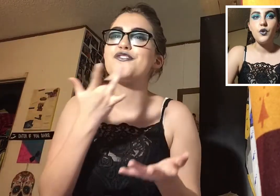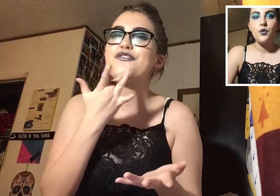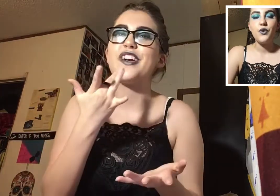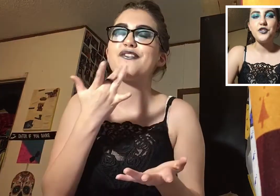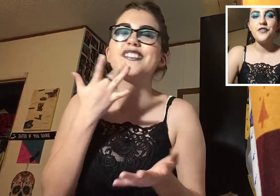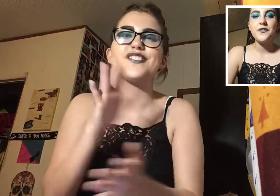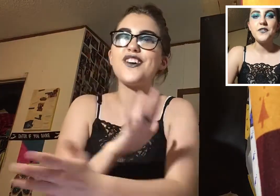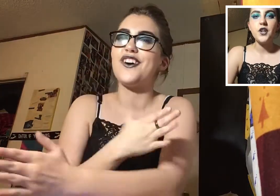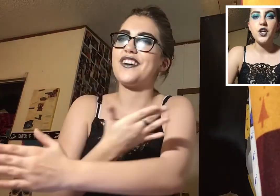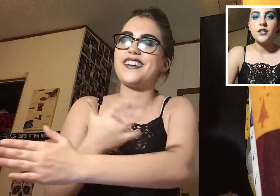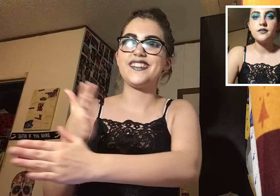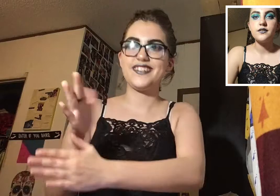What's your favorite song?